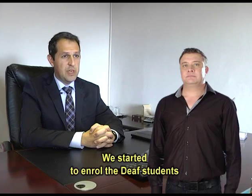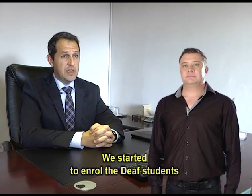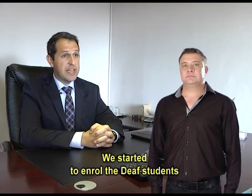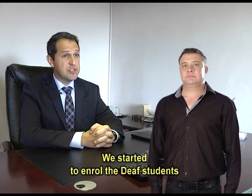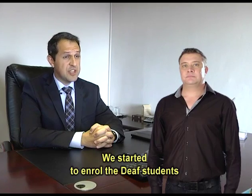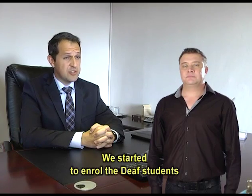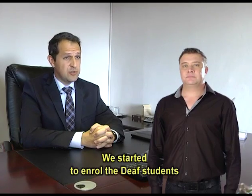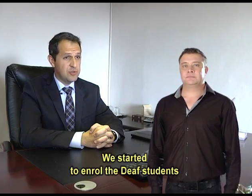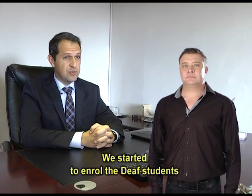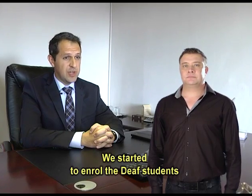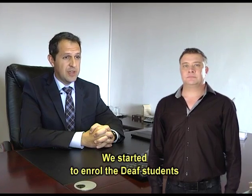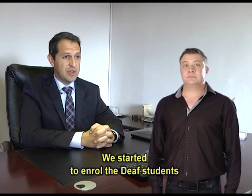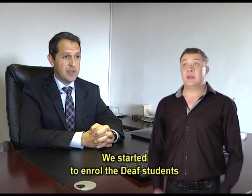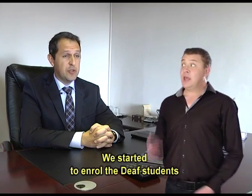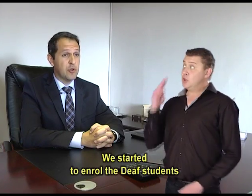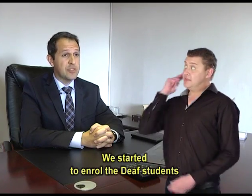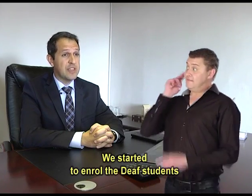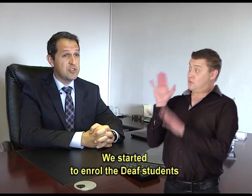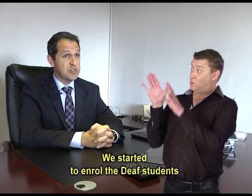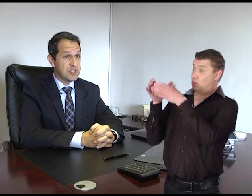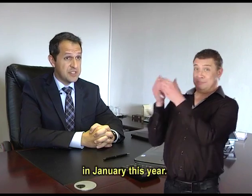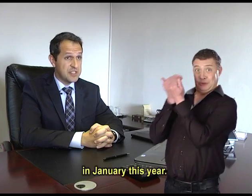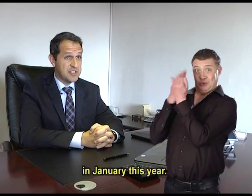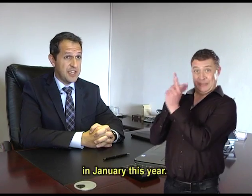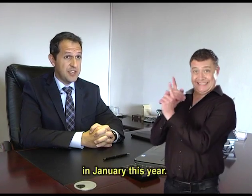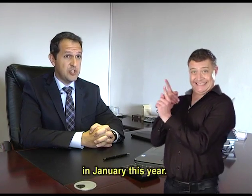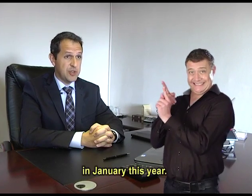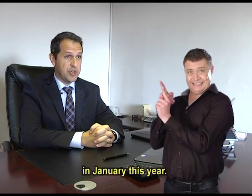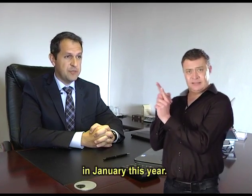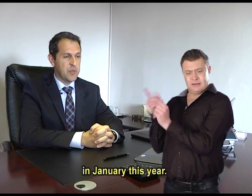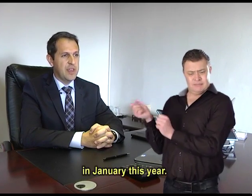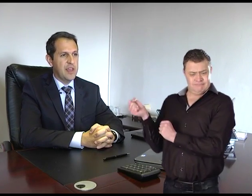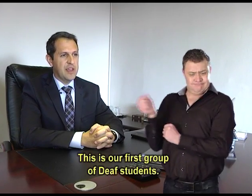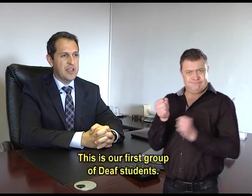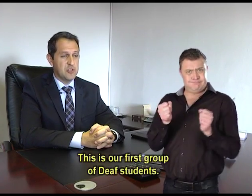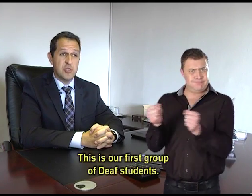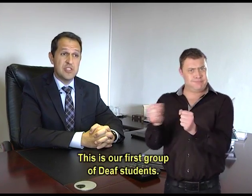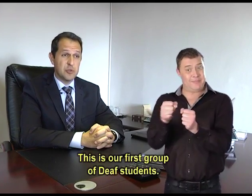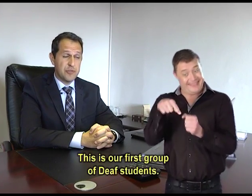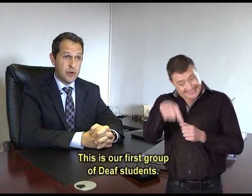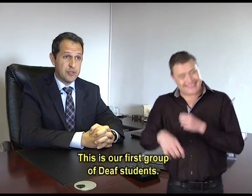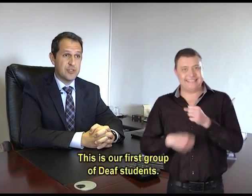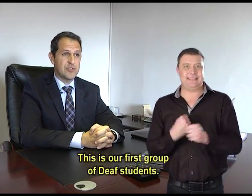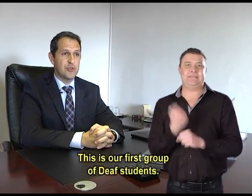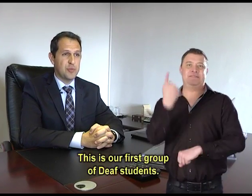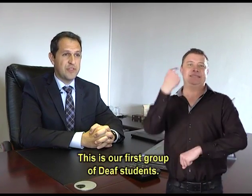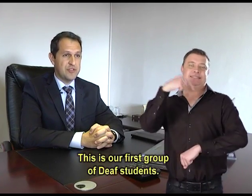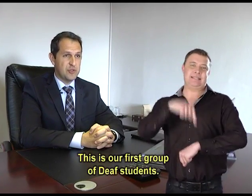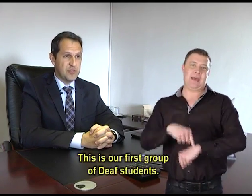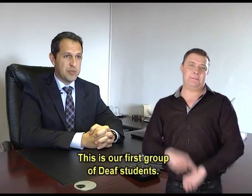We actually start to enroll the deaf students since this year in January. So this is our first group of deaf students here